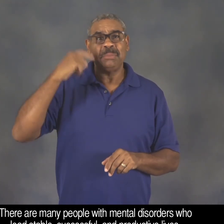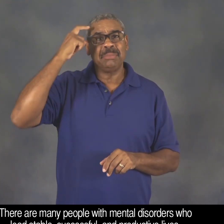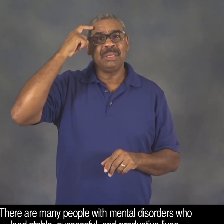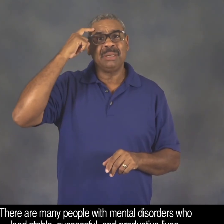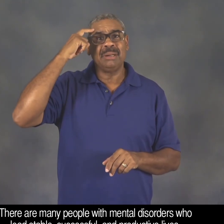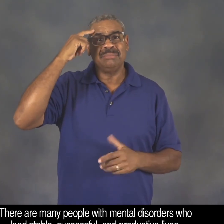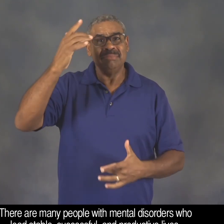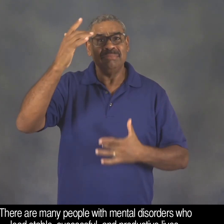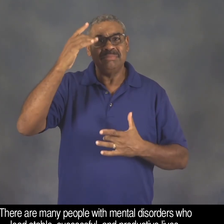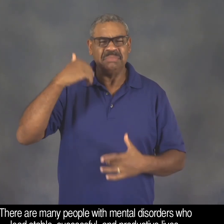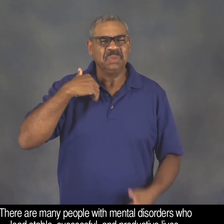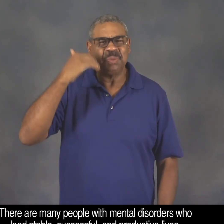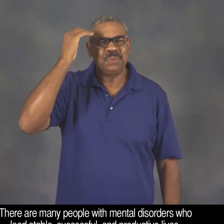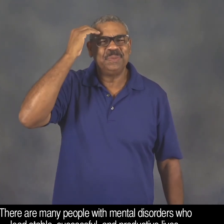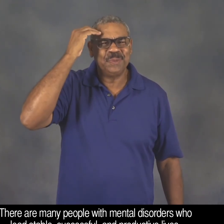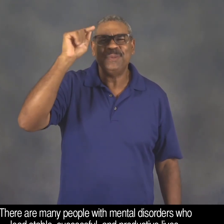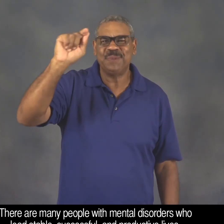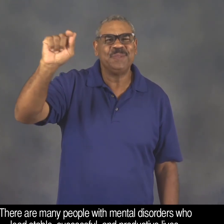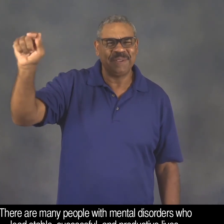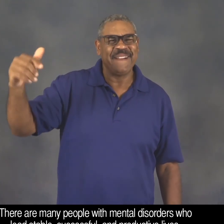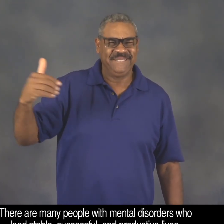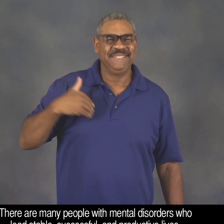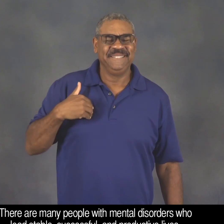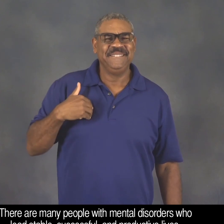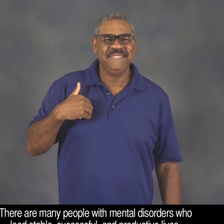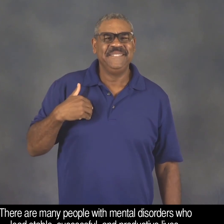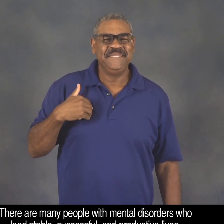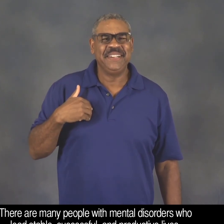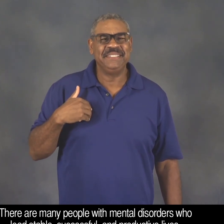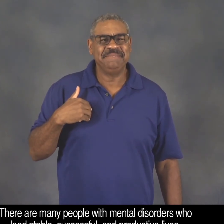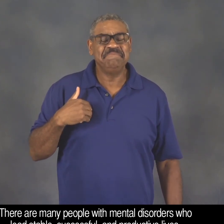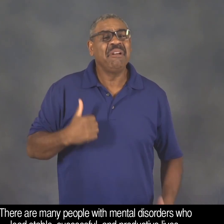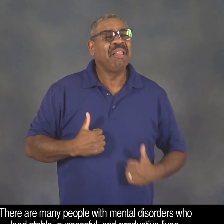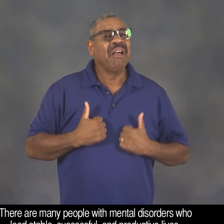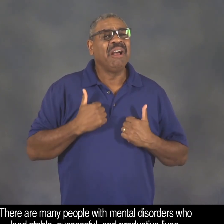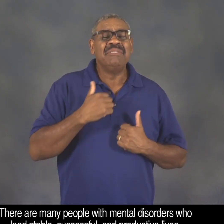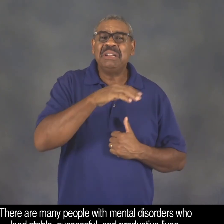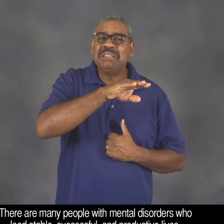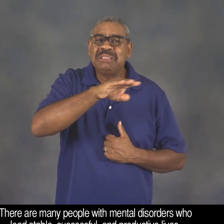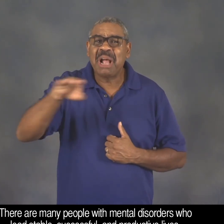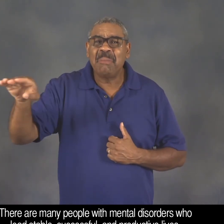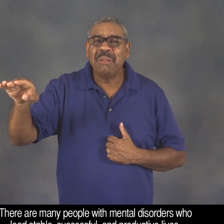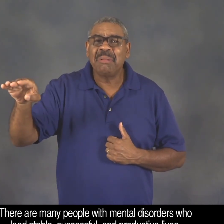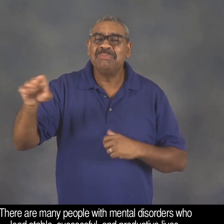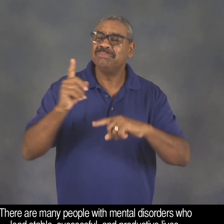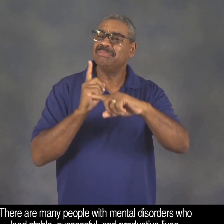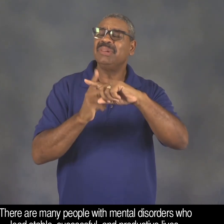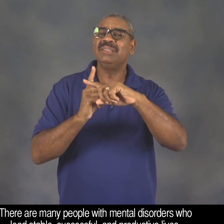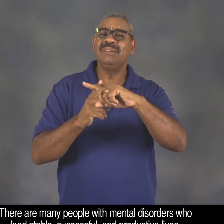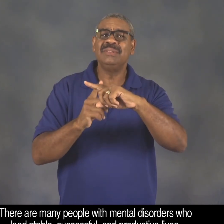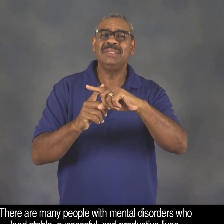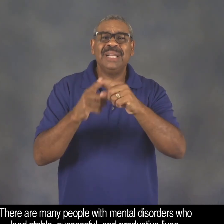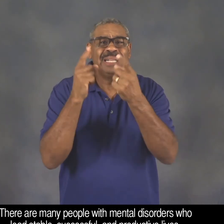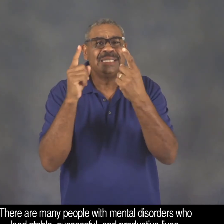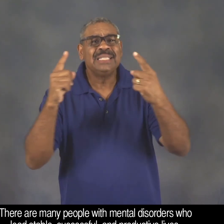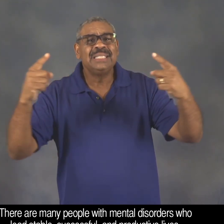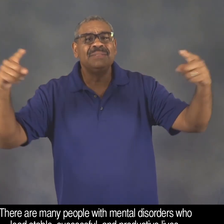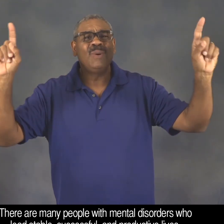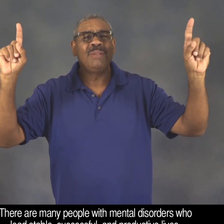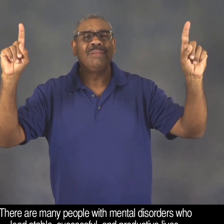there are many people with mental disorders who lead stable, successful, and productive lives while asking for